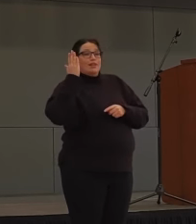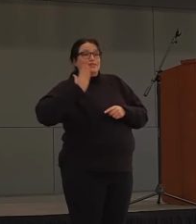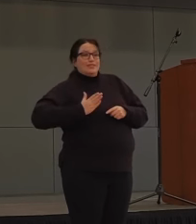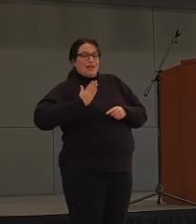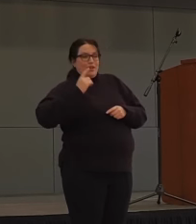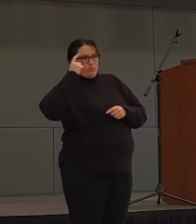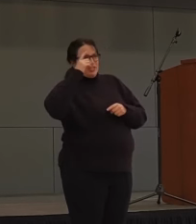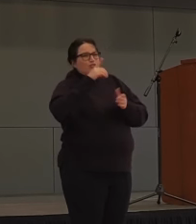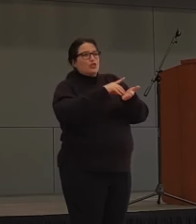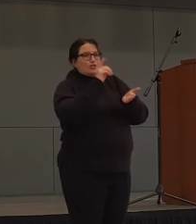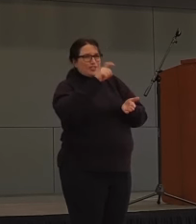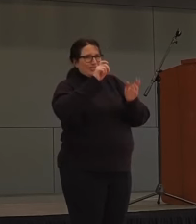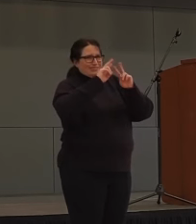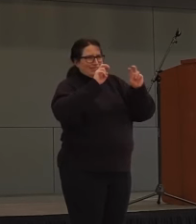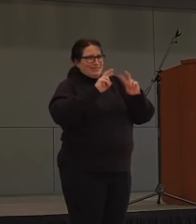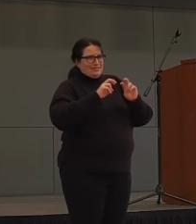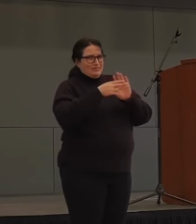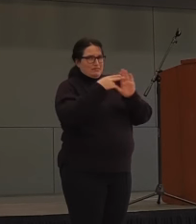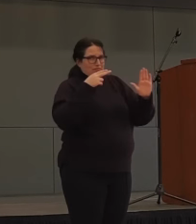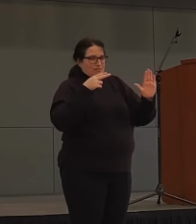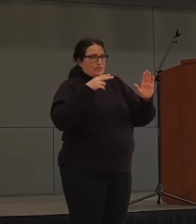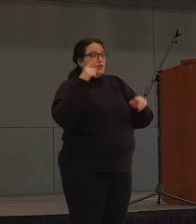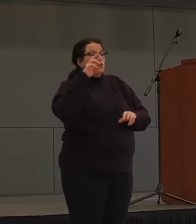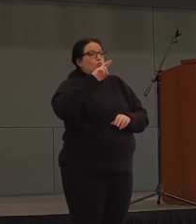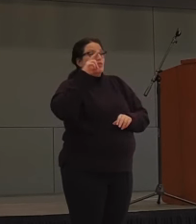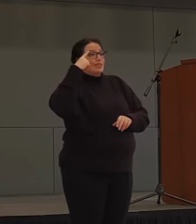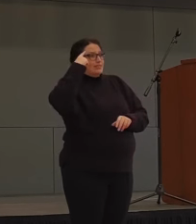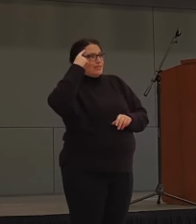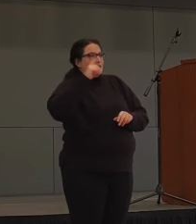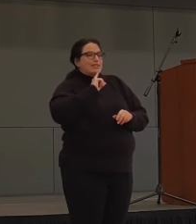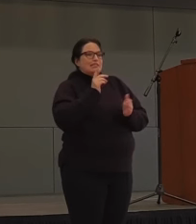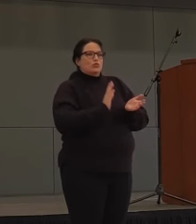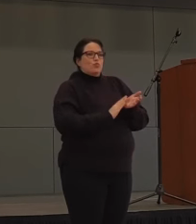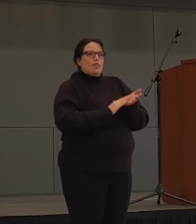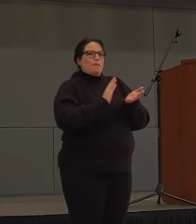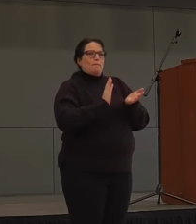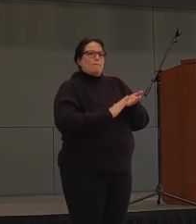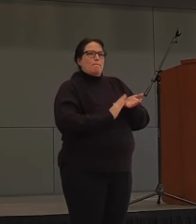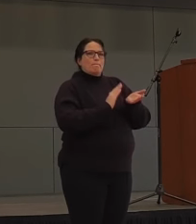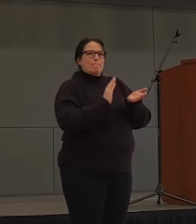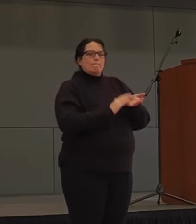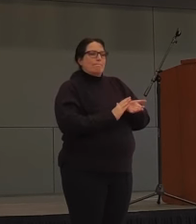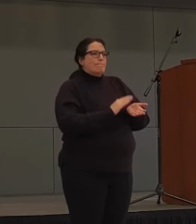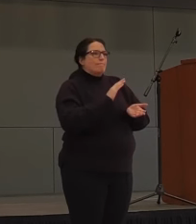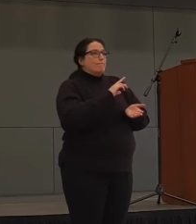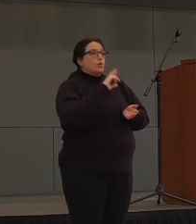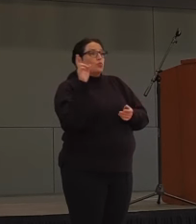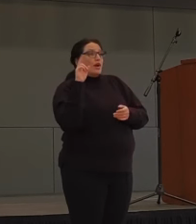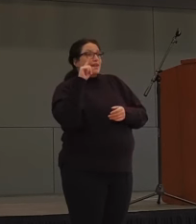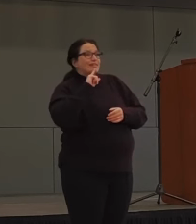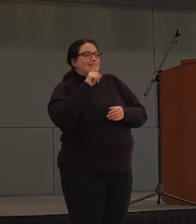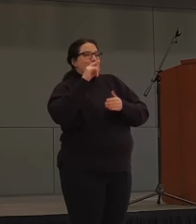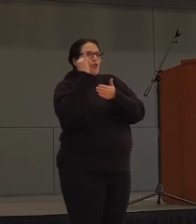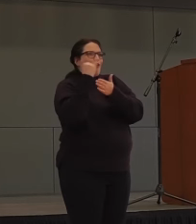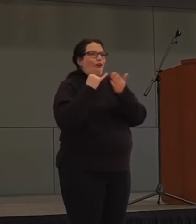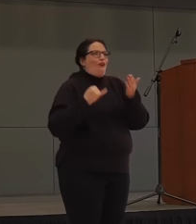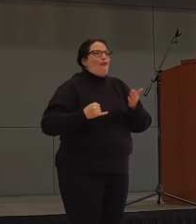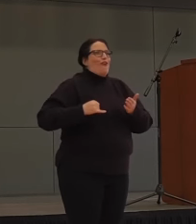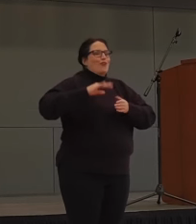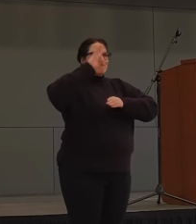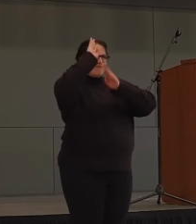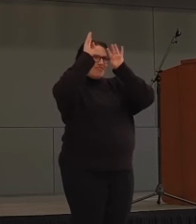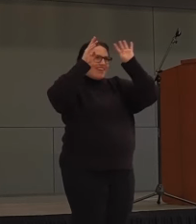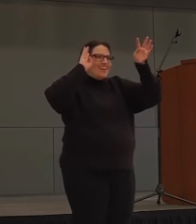brain tends to be the rhythm side, the creative side, the side that engages in art and